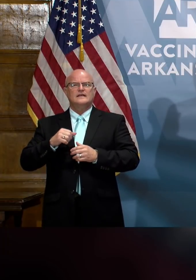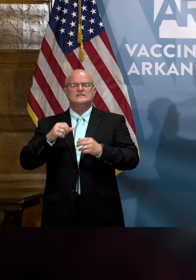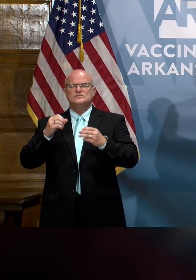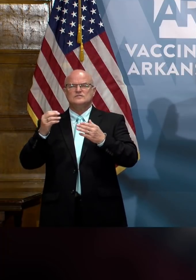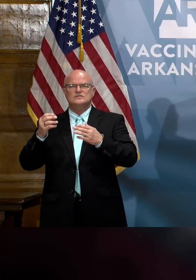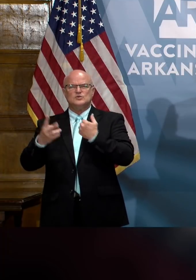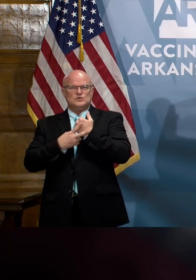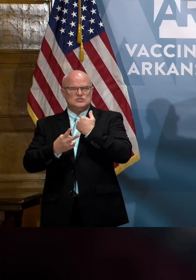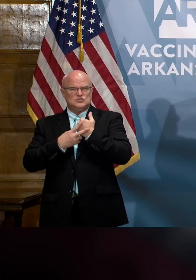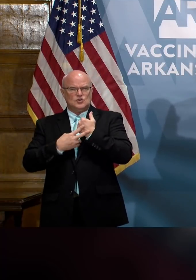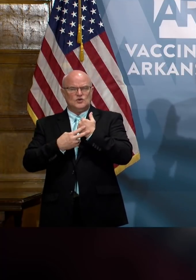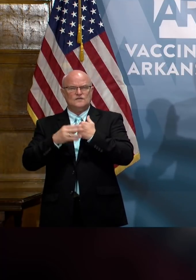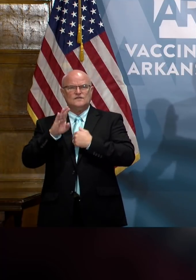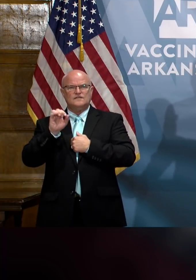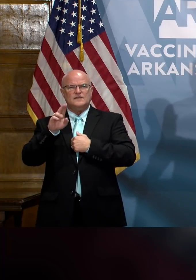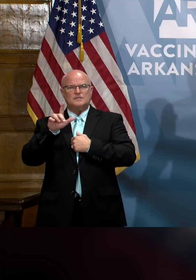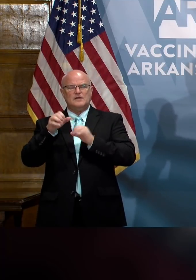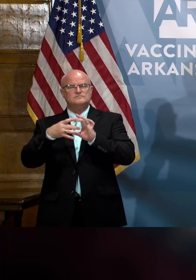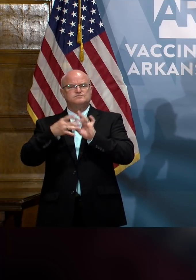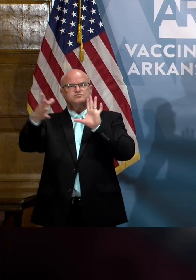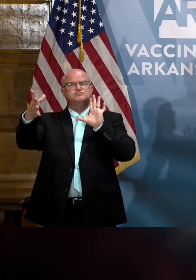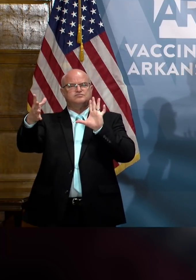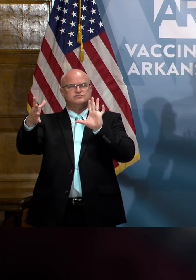strategic reserves. Oh, yes.